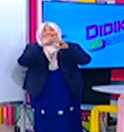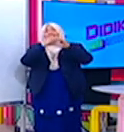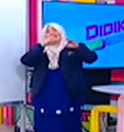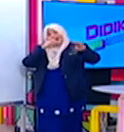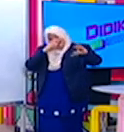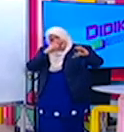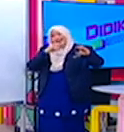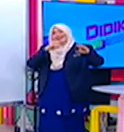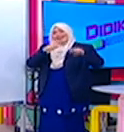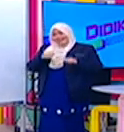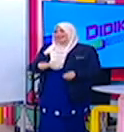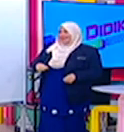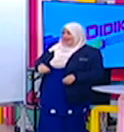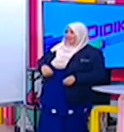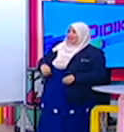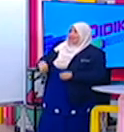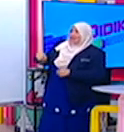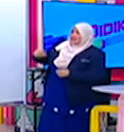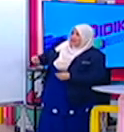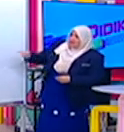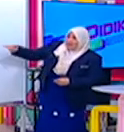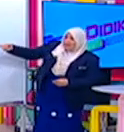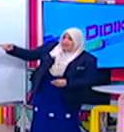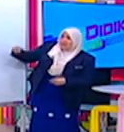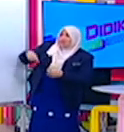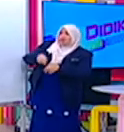C-E-R. Car. Right.